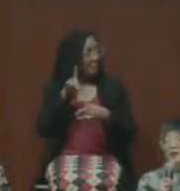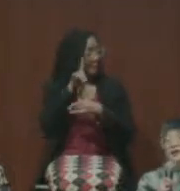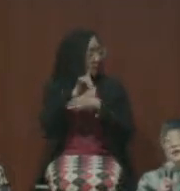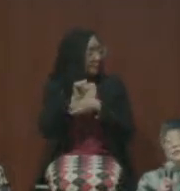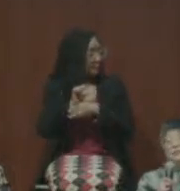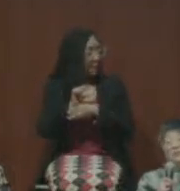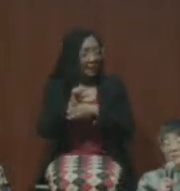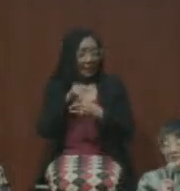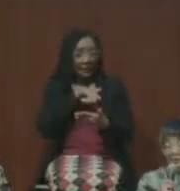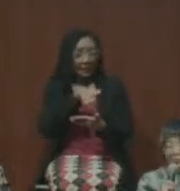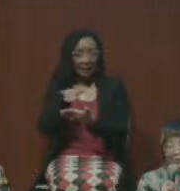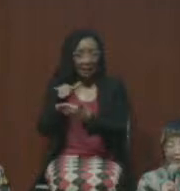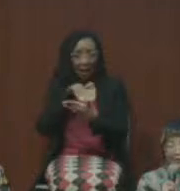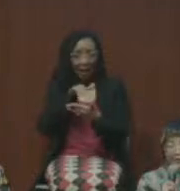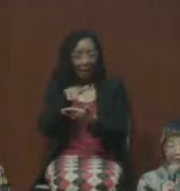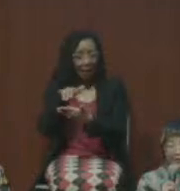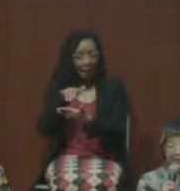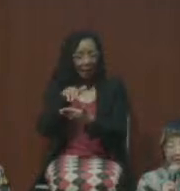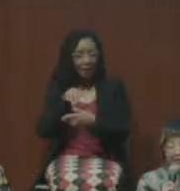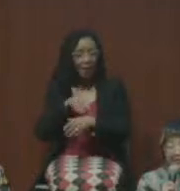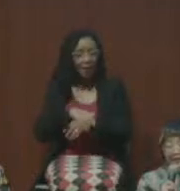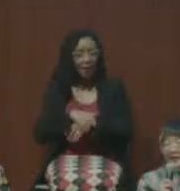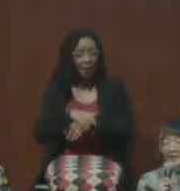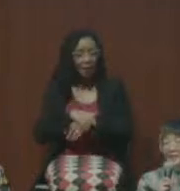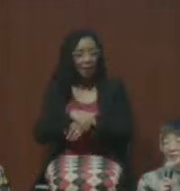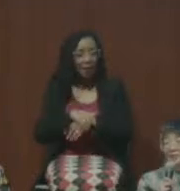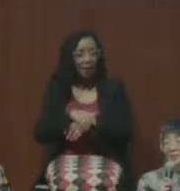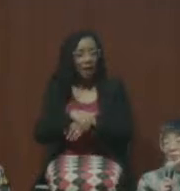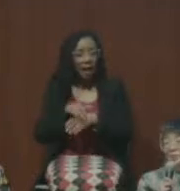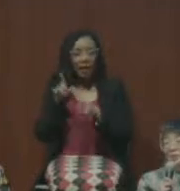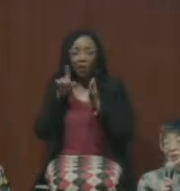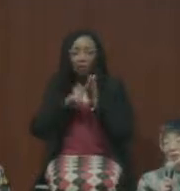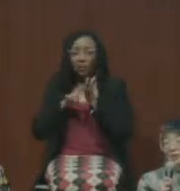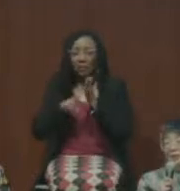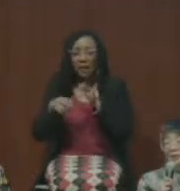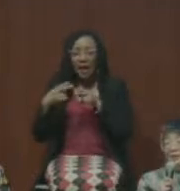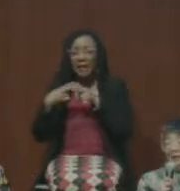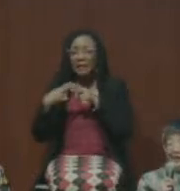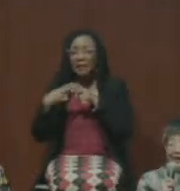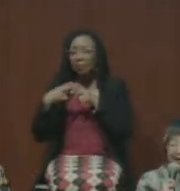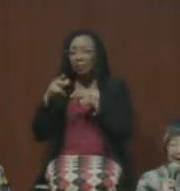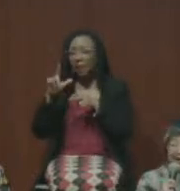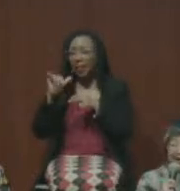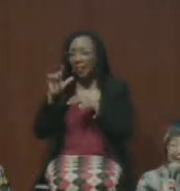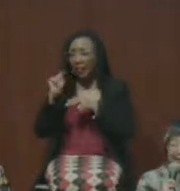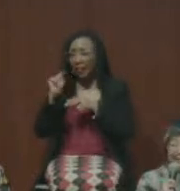studies, feminist and queer of color critique, and contemporary American lit.